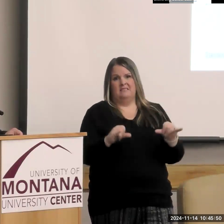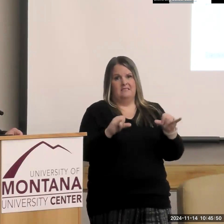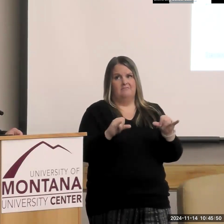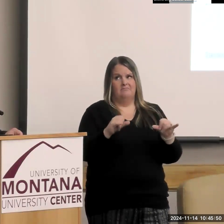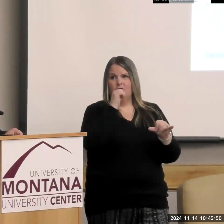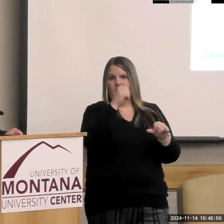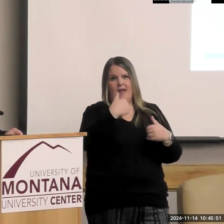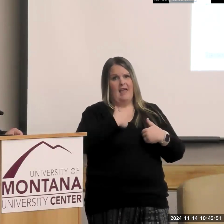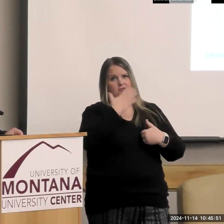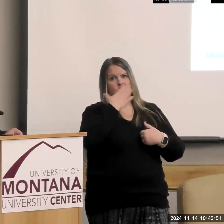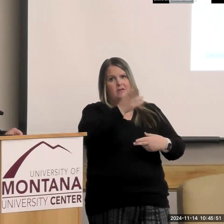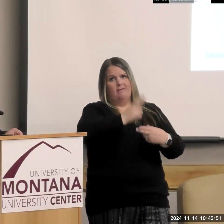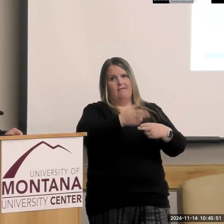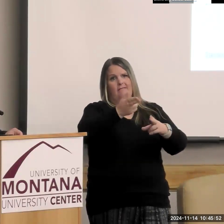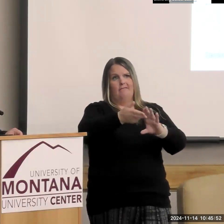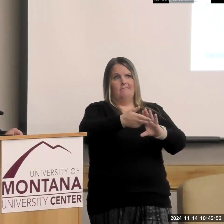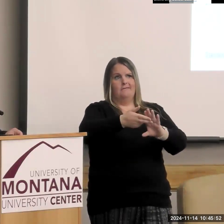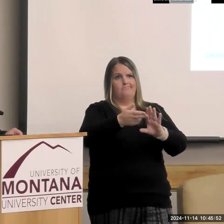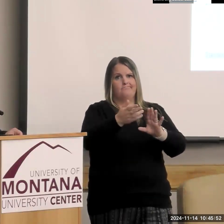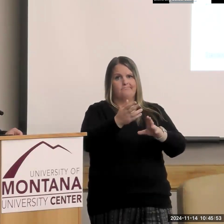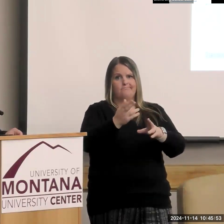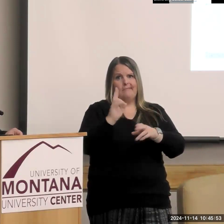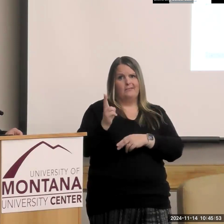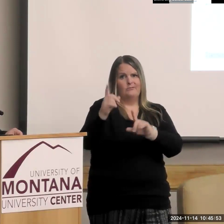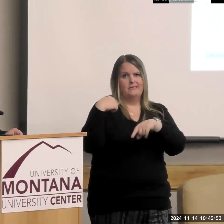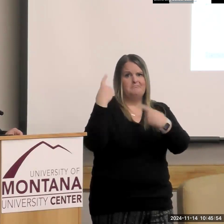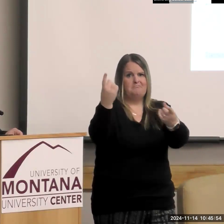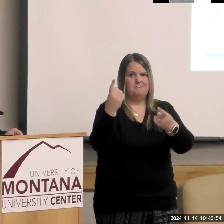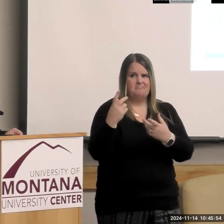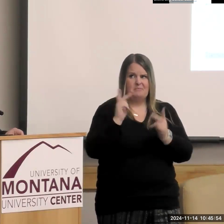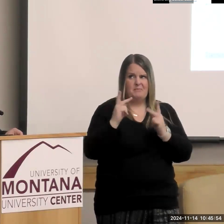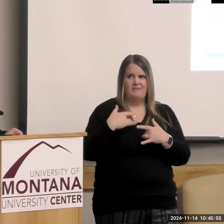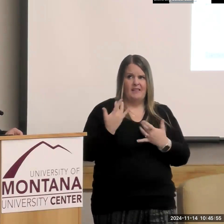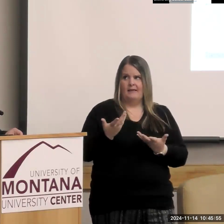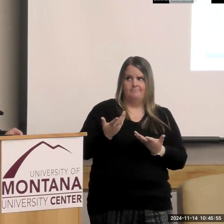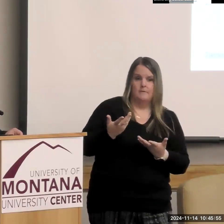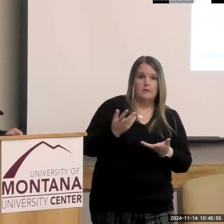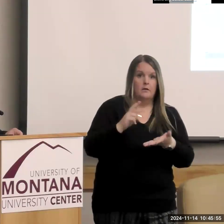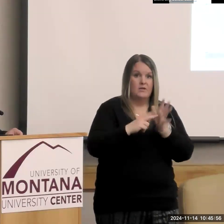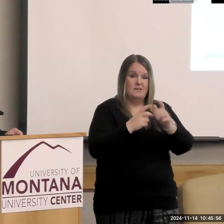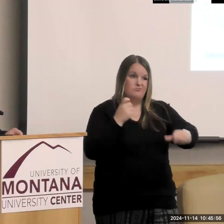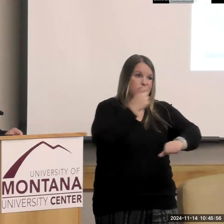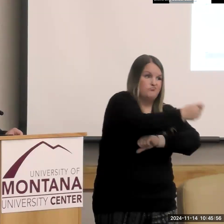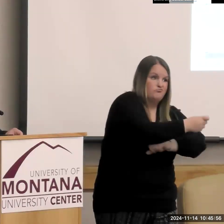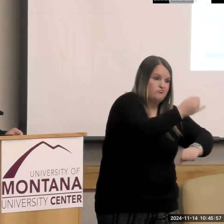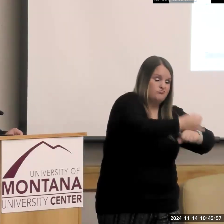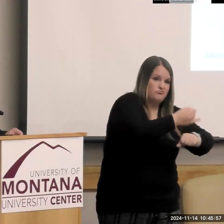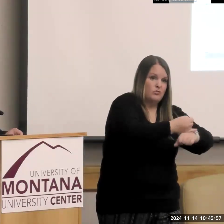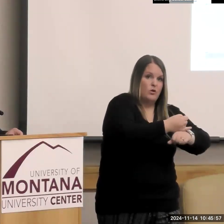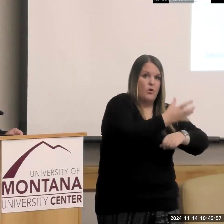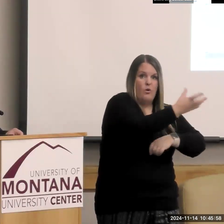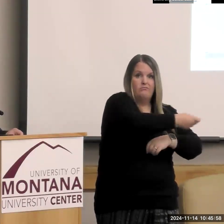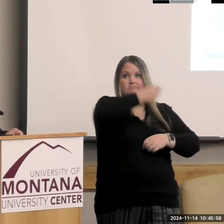history with people with intellectual and developmental disabilities, right? Whether it's institutionalization or deinstitutionalization